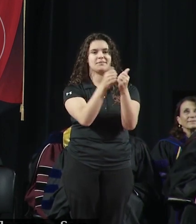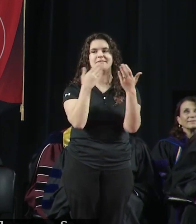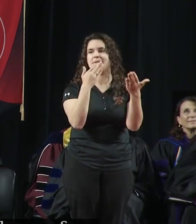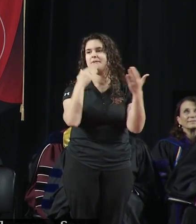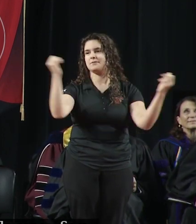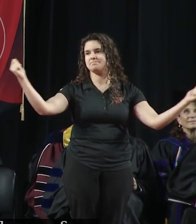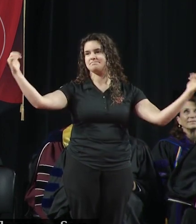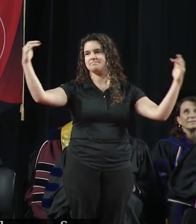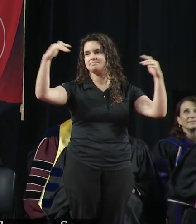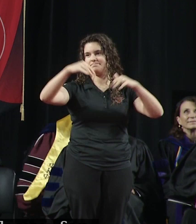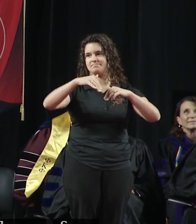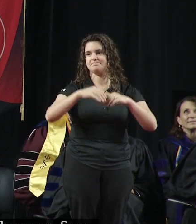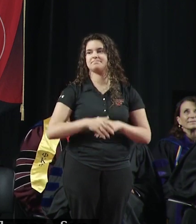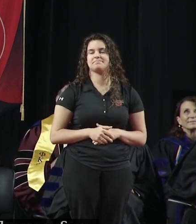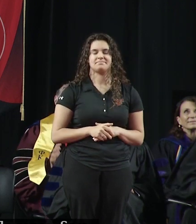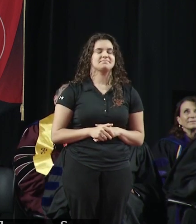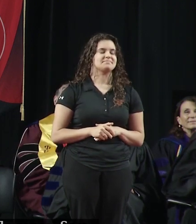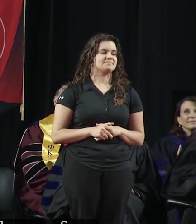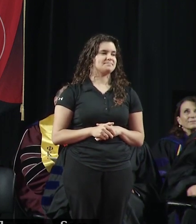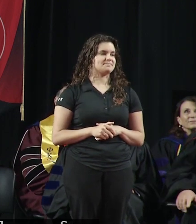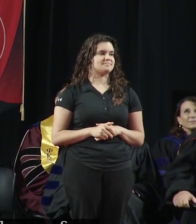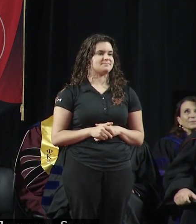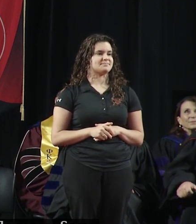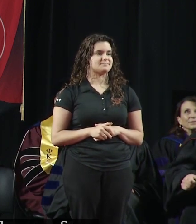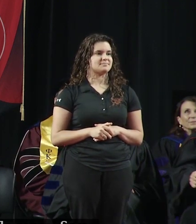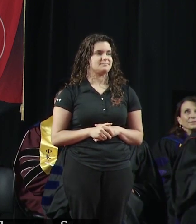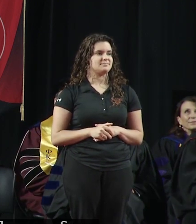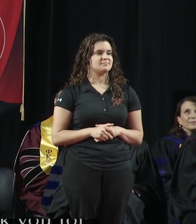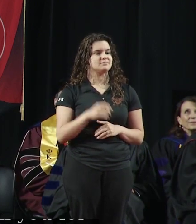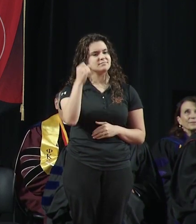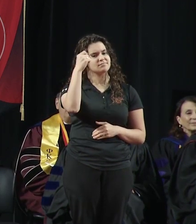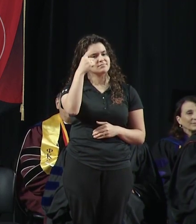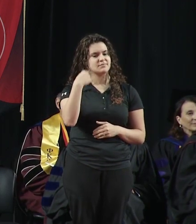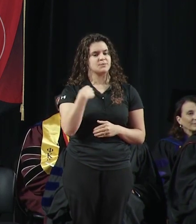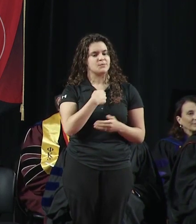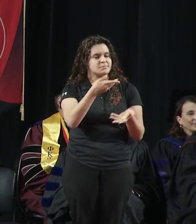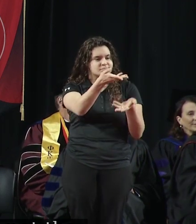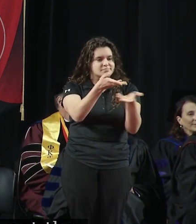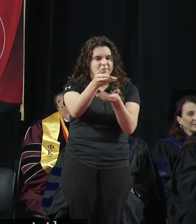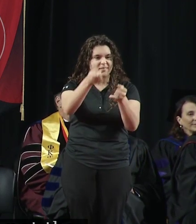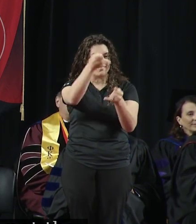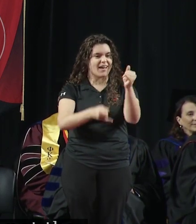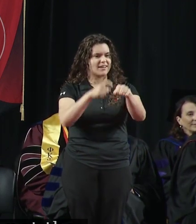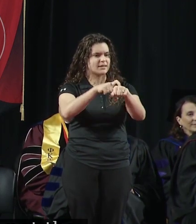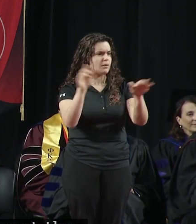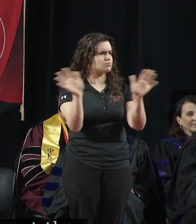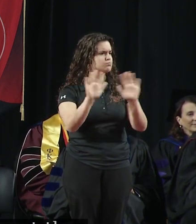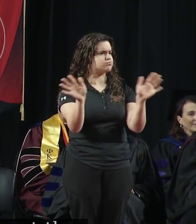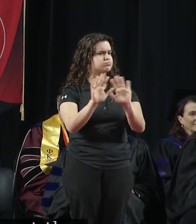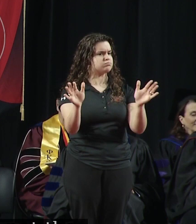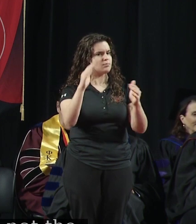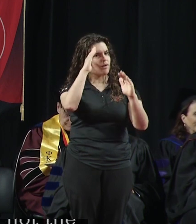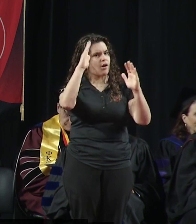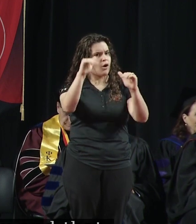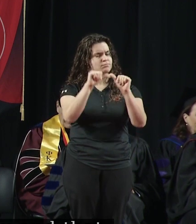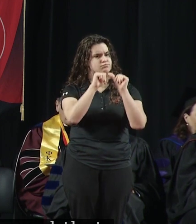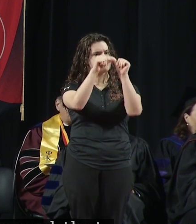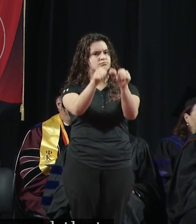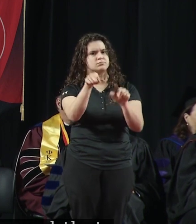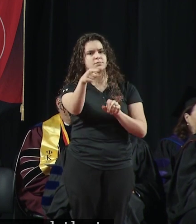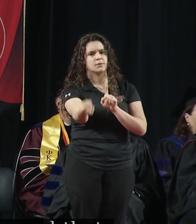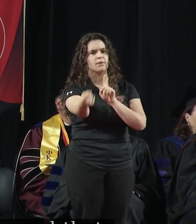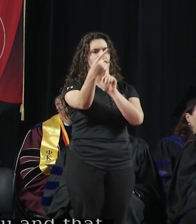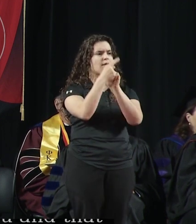us. I do hope that this is not the last we will see of you as graduates, and that you will return